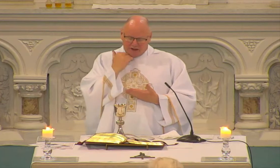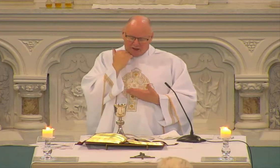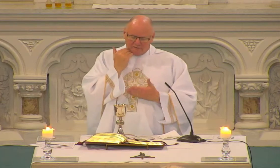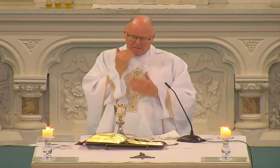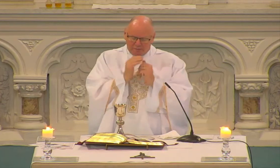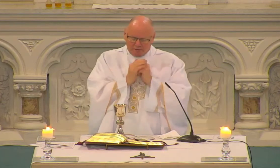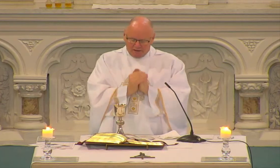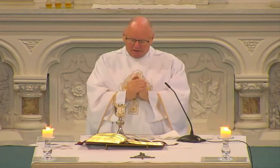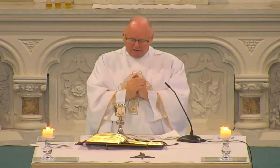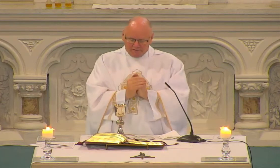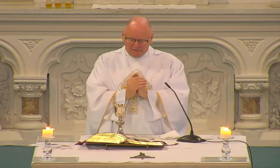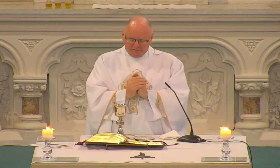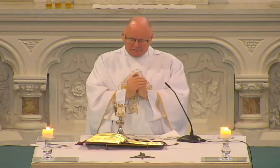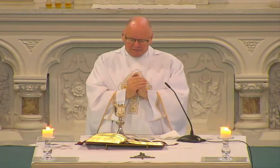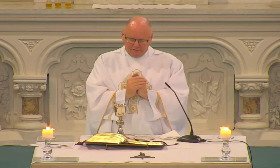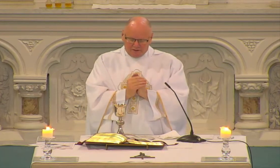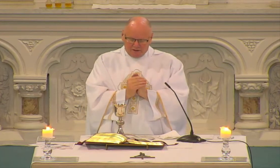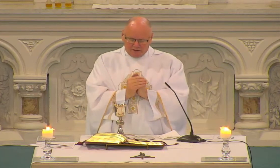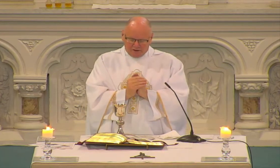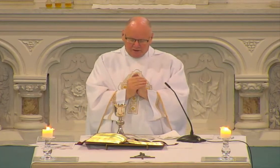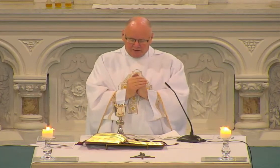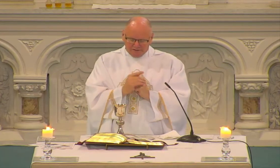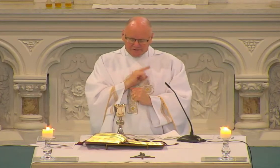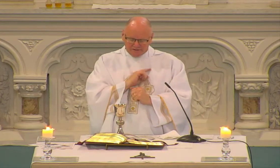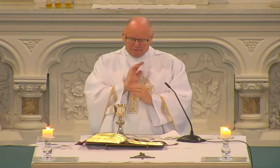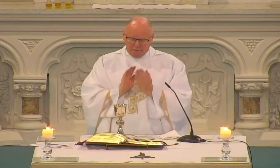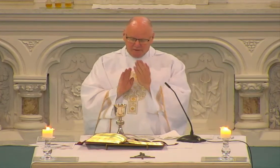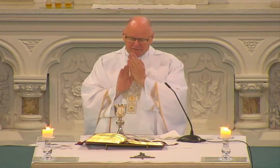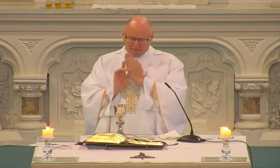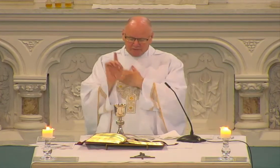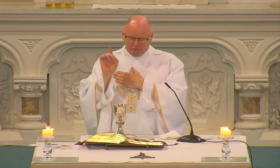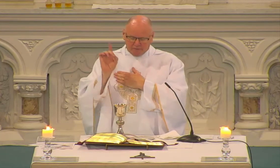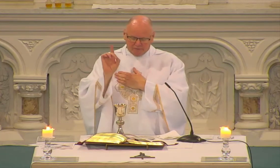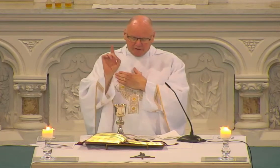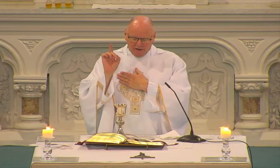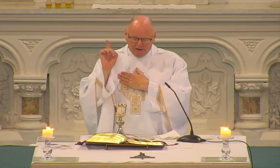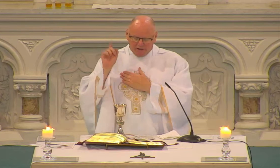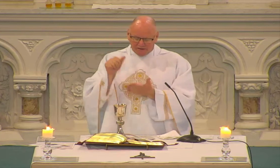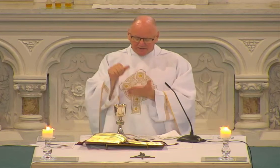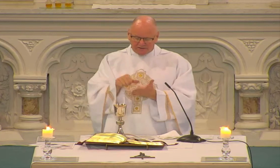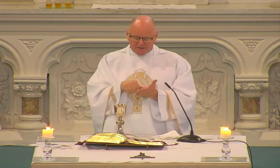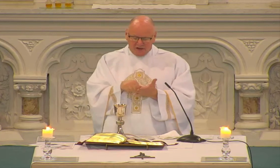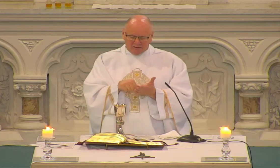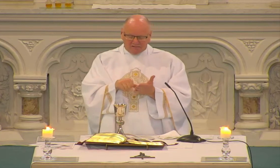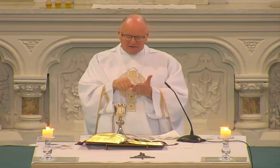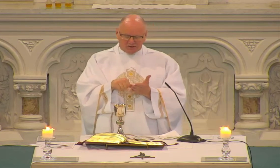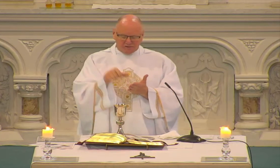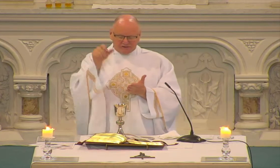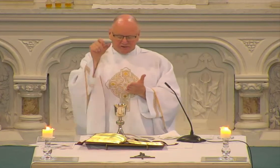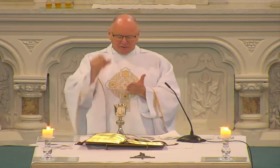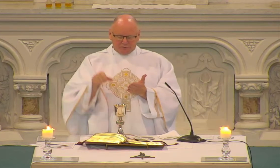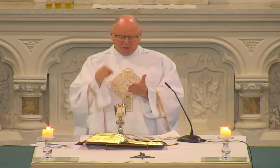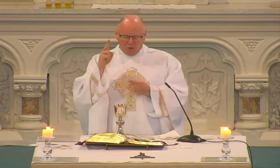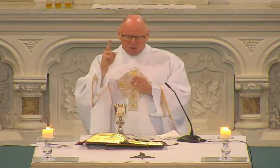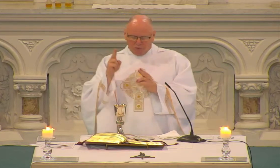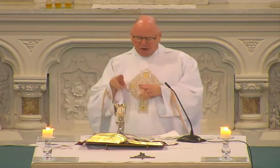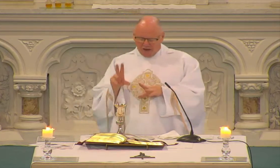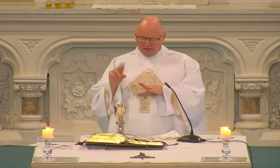every plea, our cause before you. He is the sacrificial victim who dies